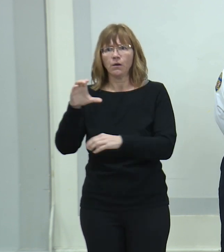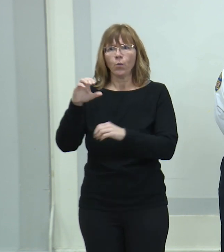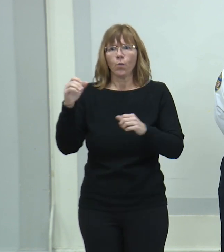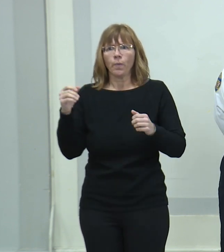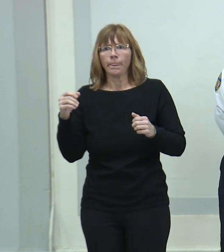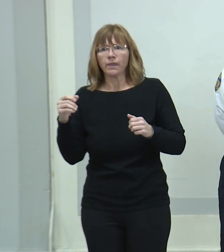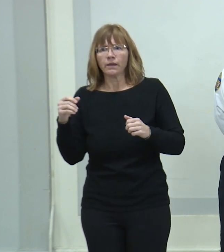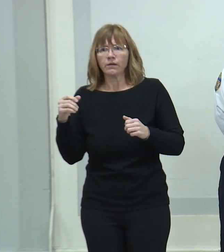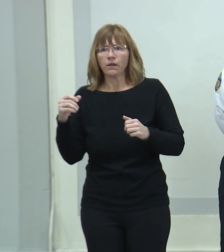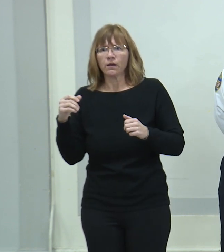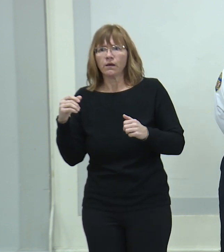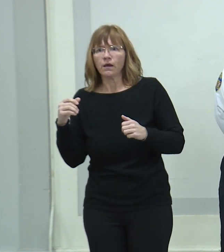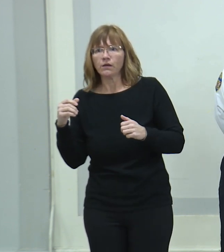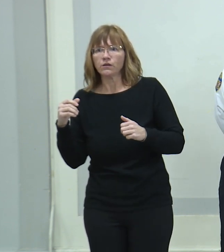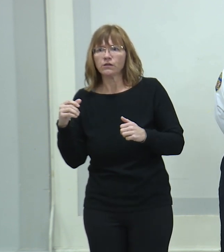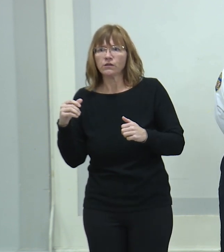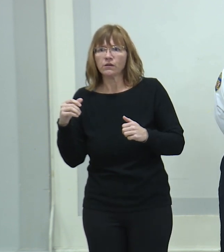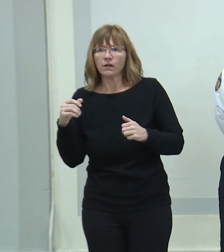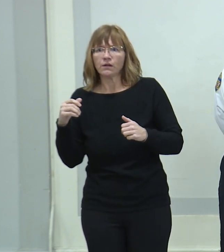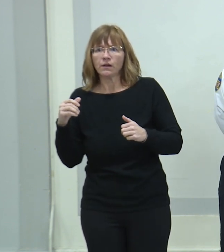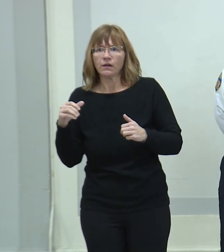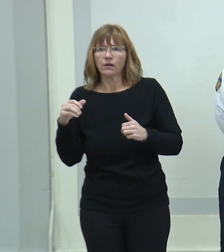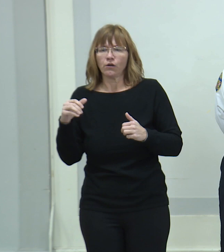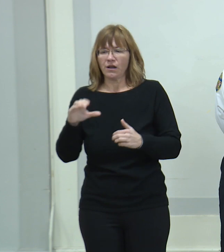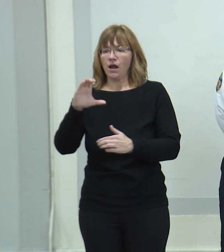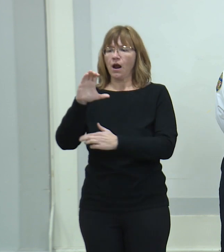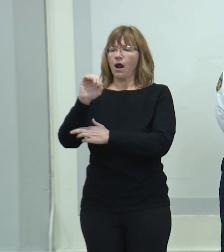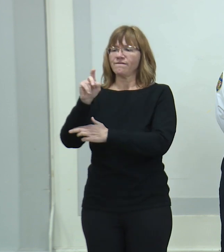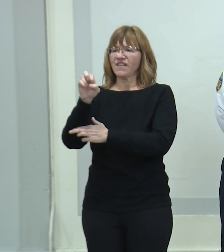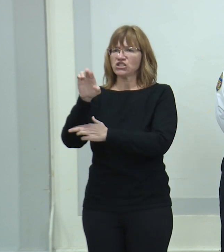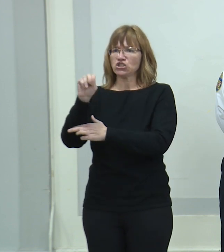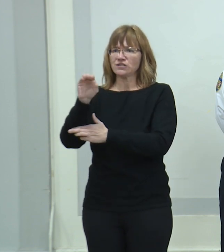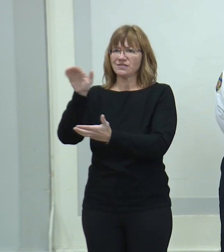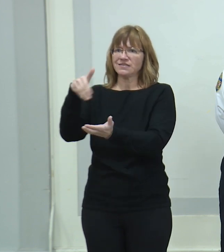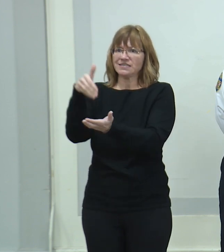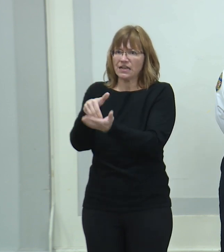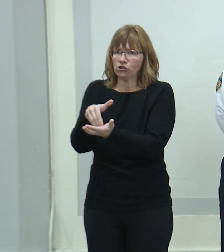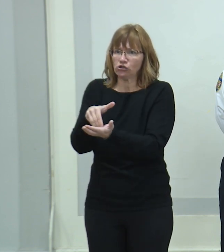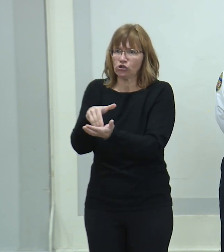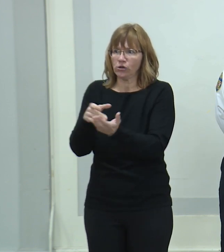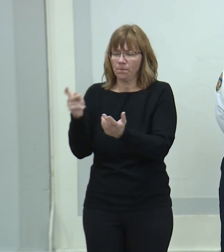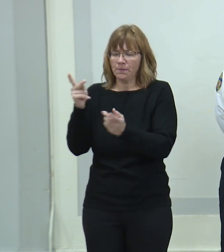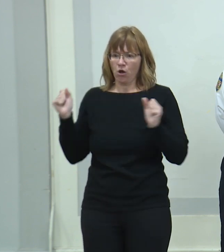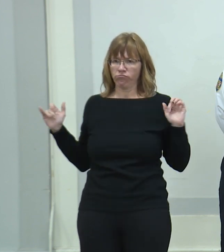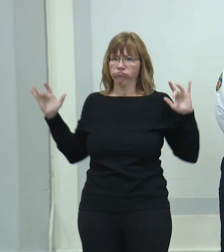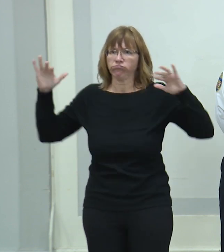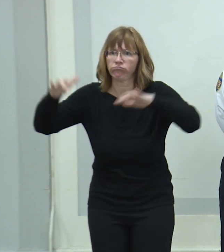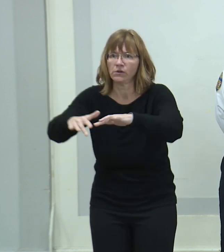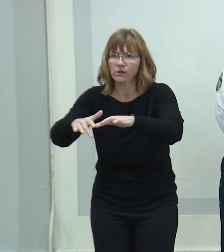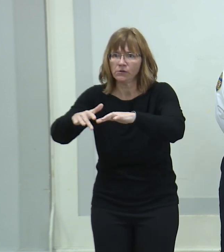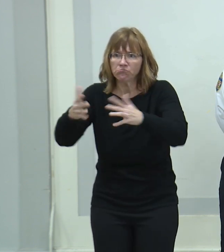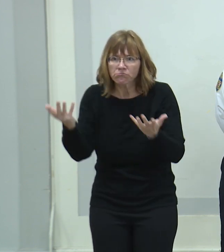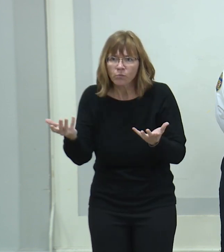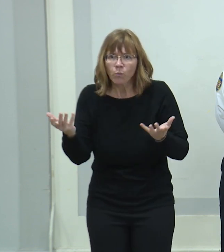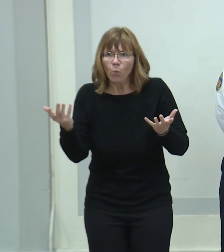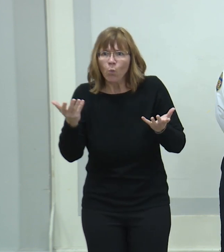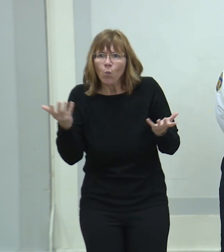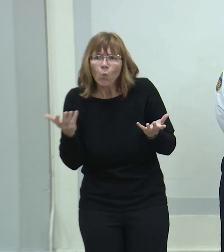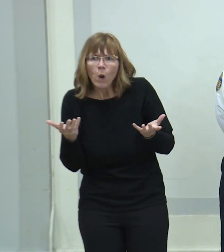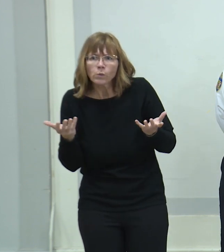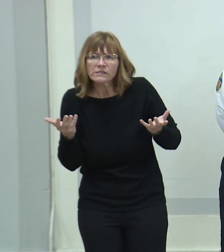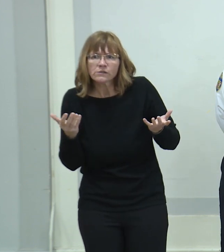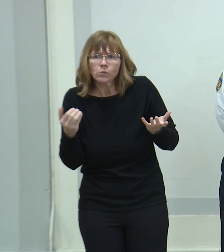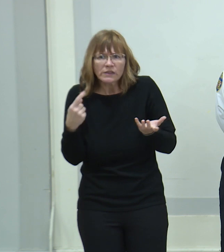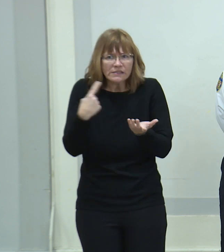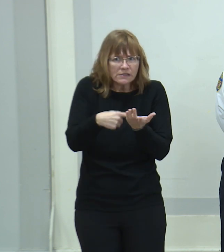Baltimore. What does that present hope that he's here next week, and what would you go with? Great hope. Thank you, and thank you for the question. Yes, it